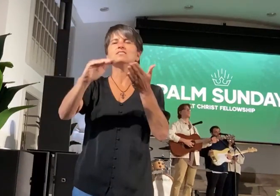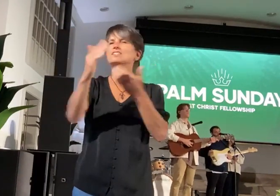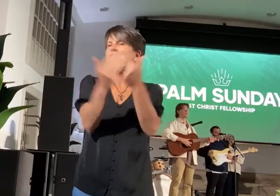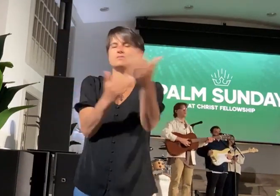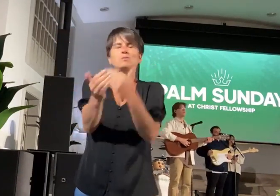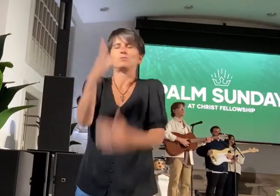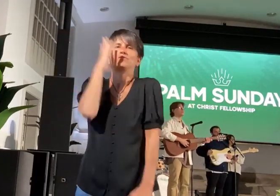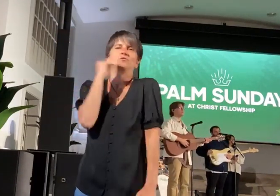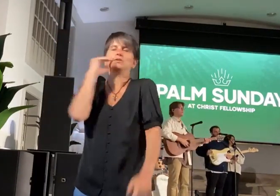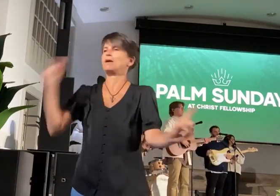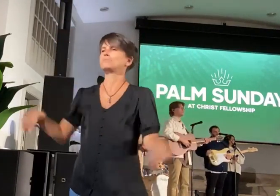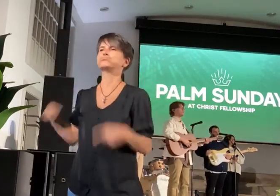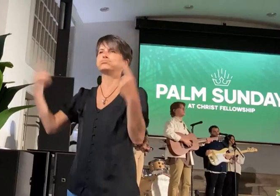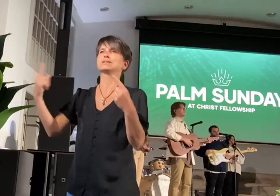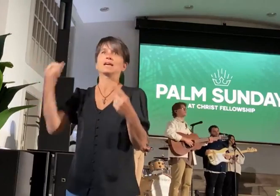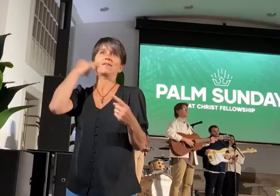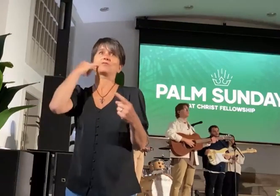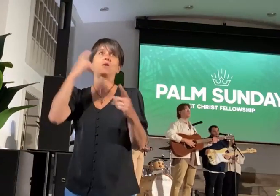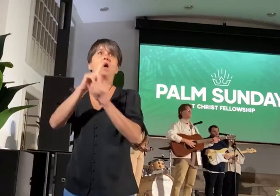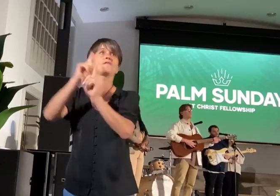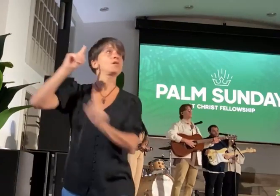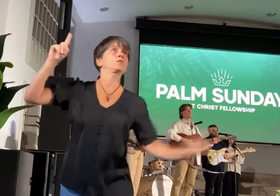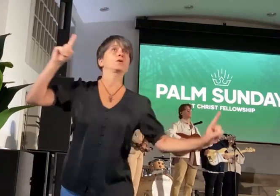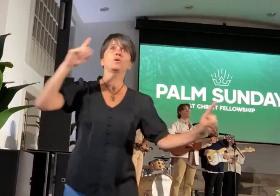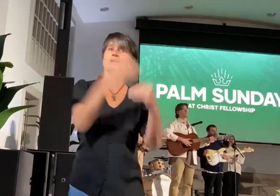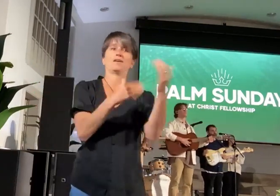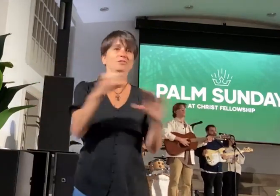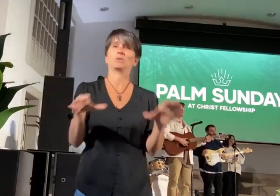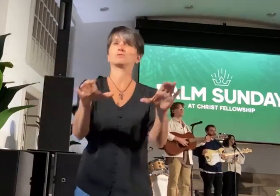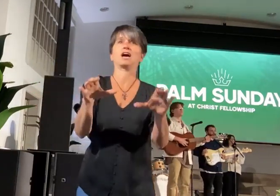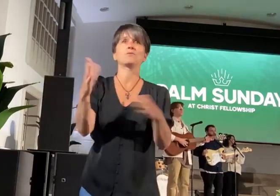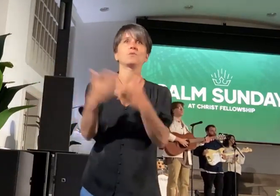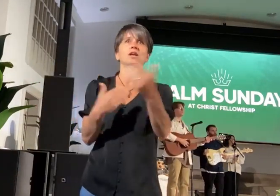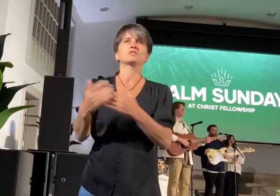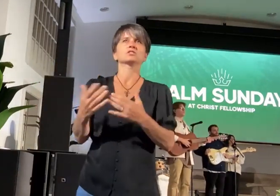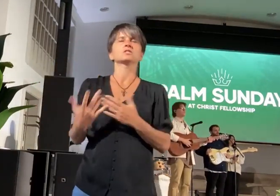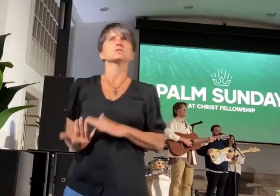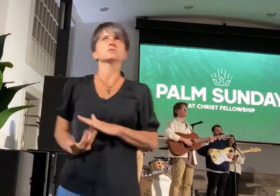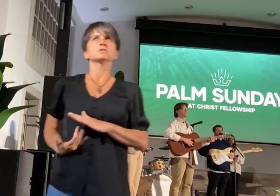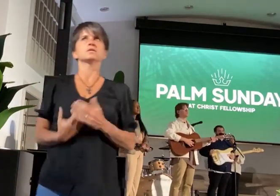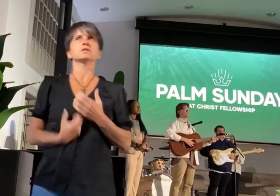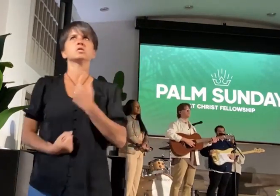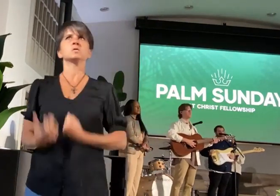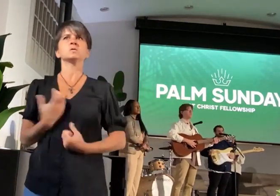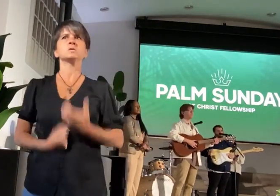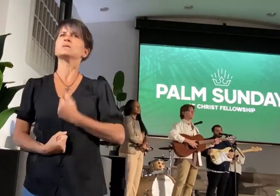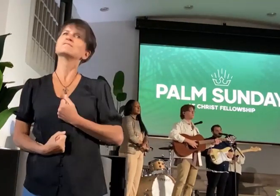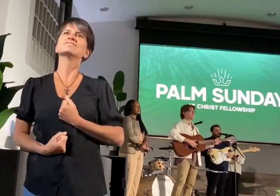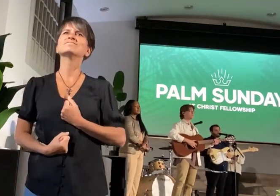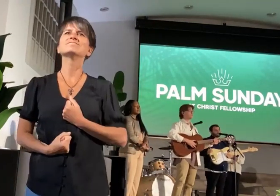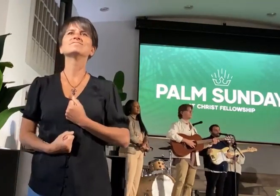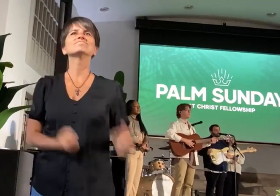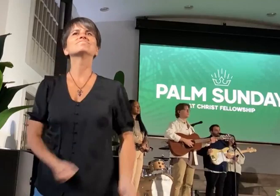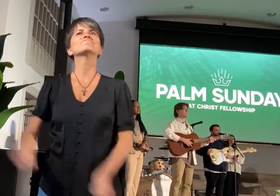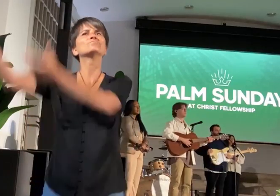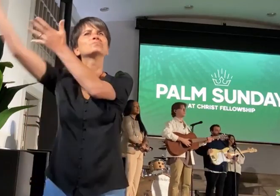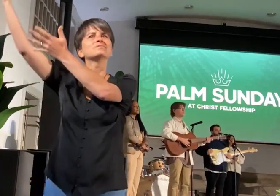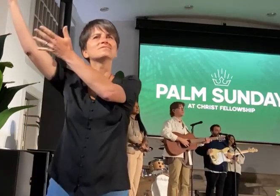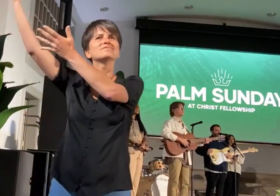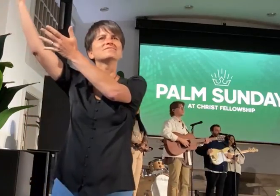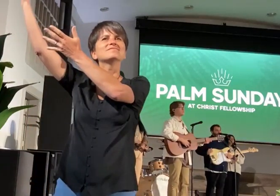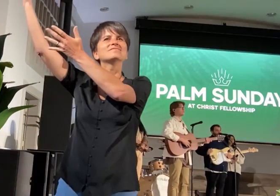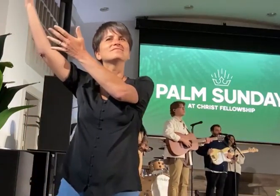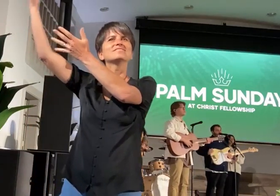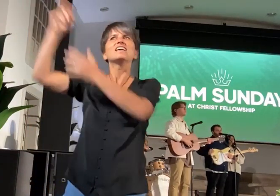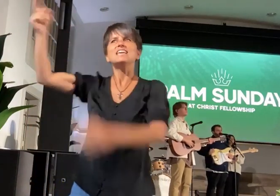no matter how far you've run, no matter what you've done, no matter what you're holding on to, today I can tell you that Jesus was pierced in his side. Scripture